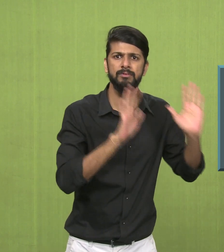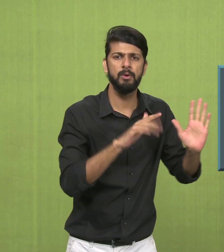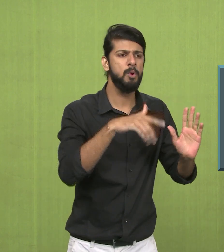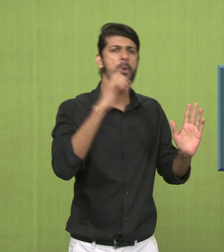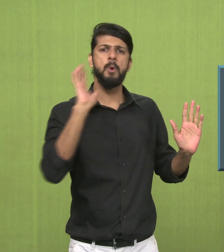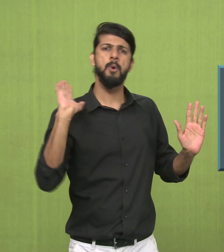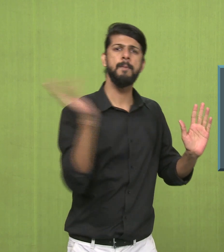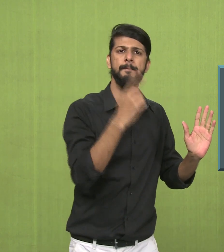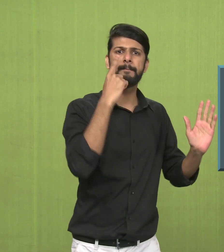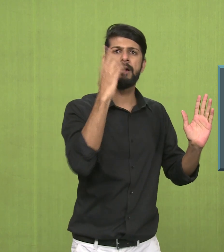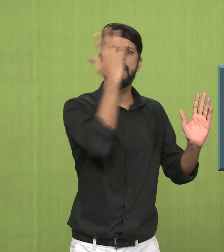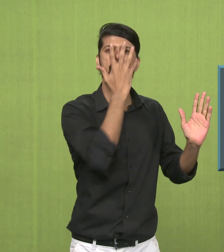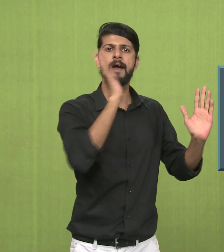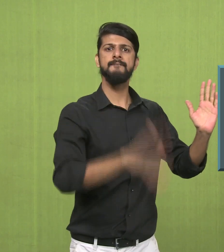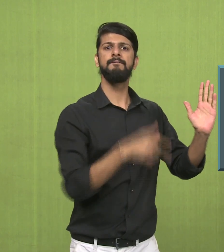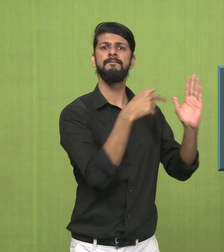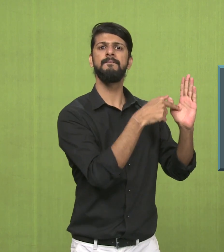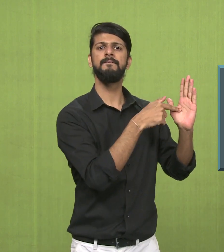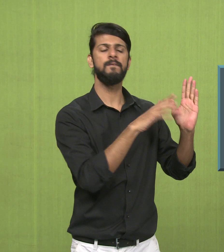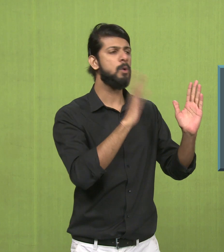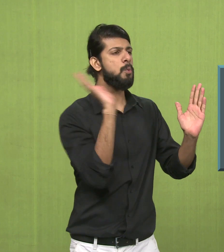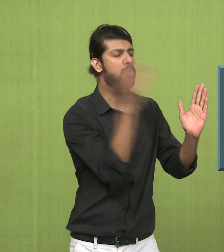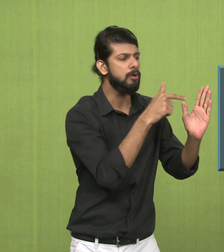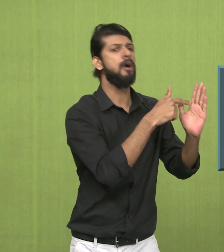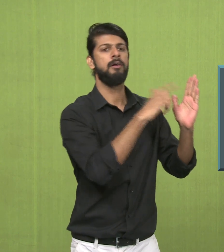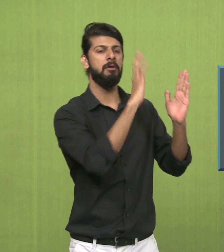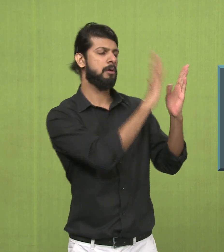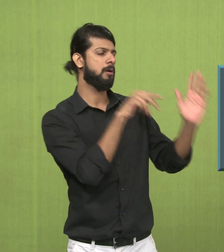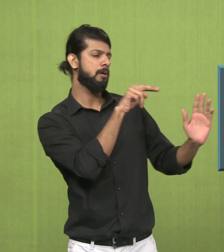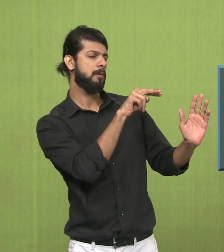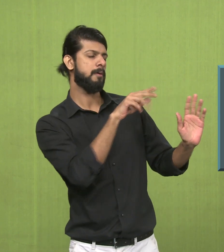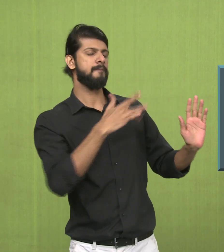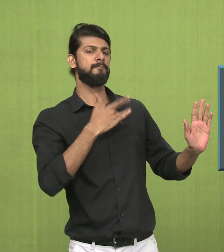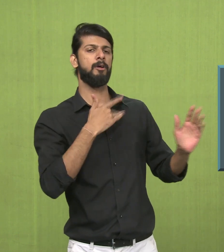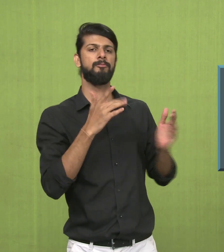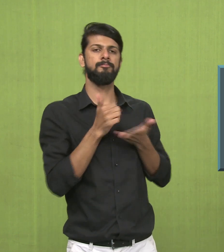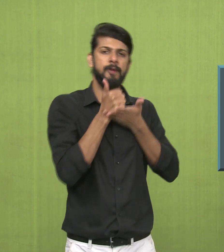universal idea of mothers is unconditional love.